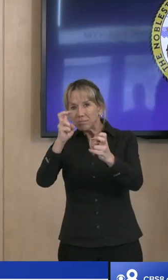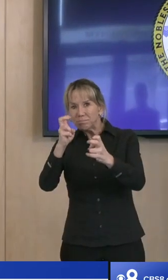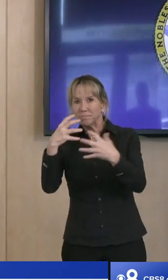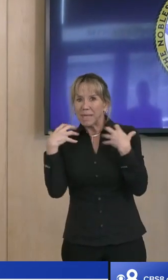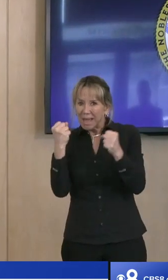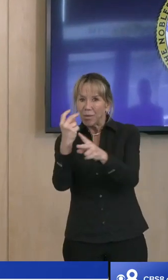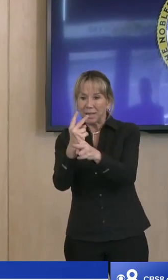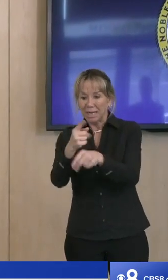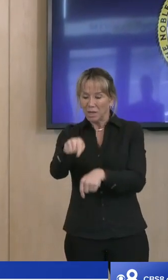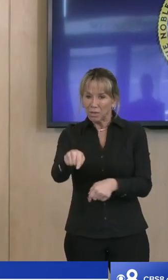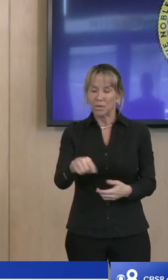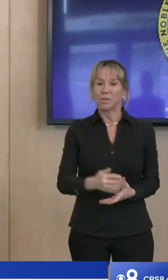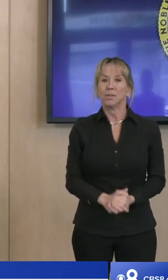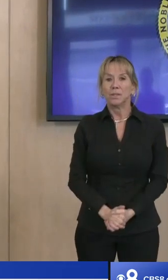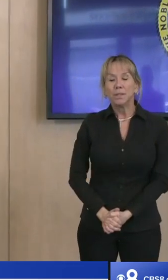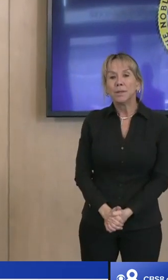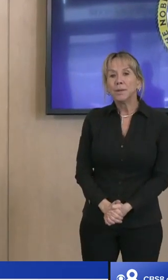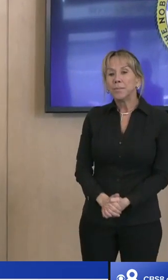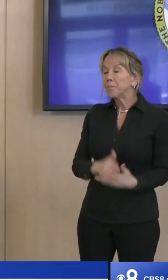Thank you.